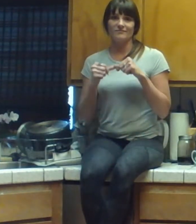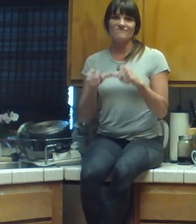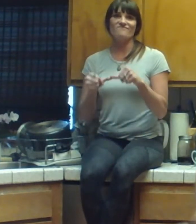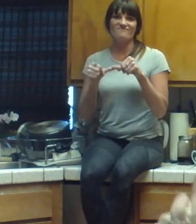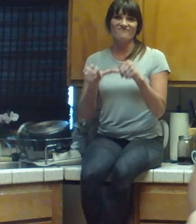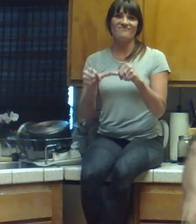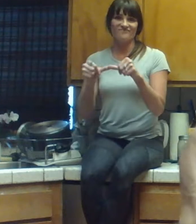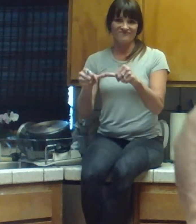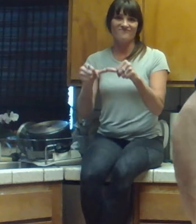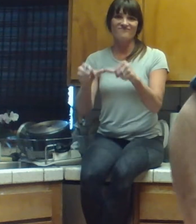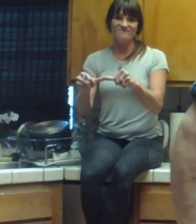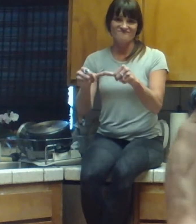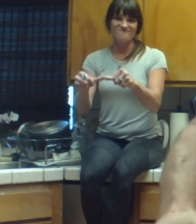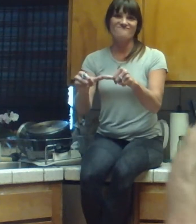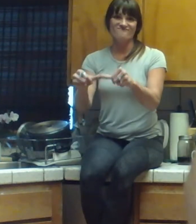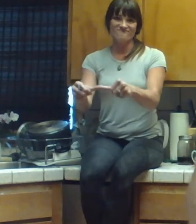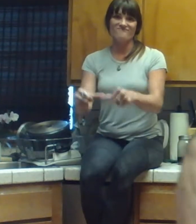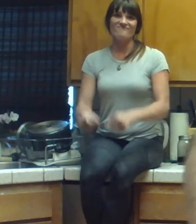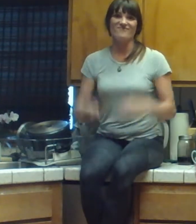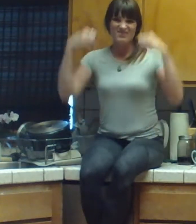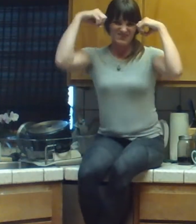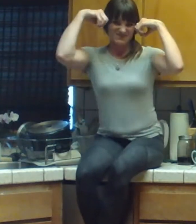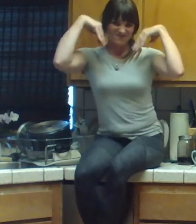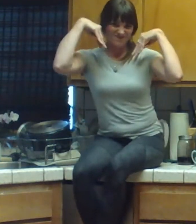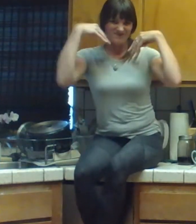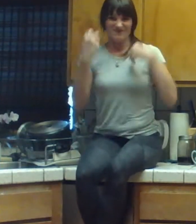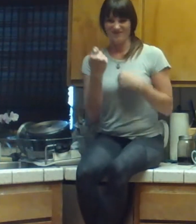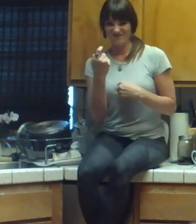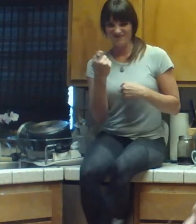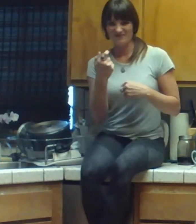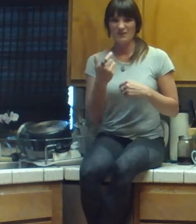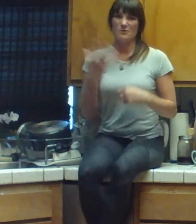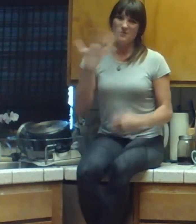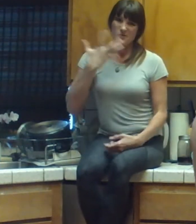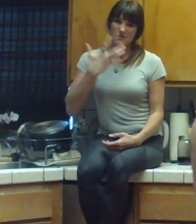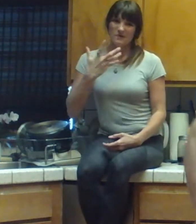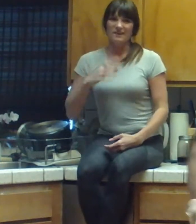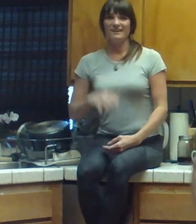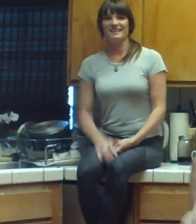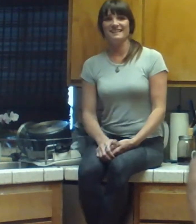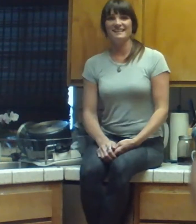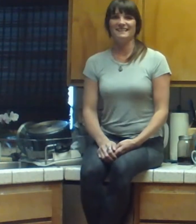workout. So, all right.